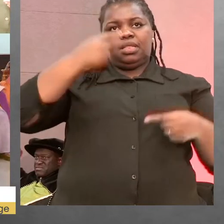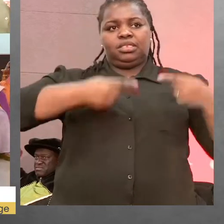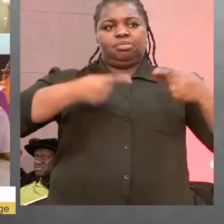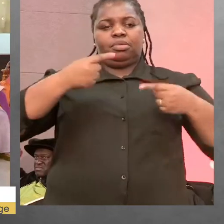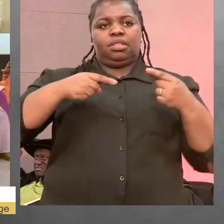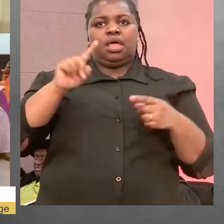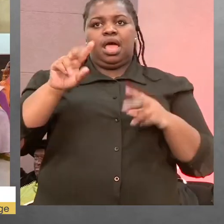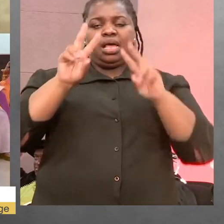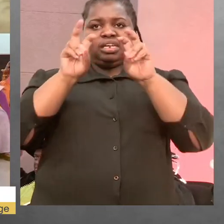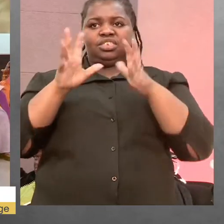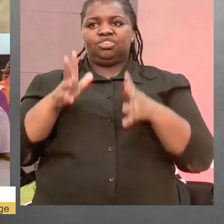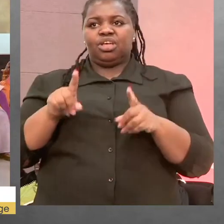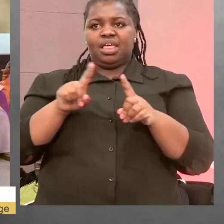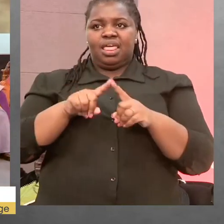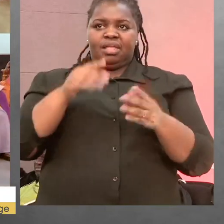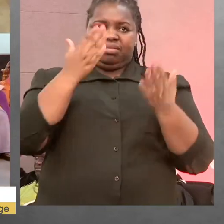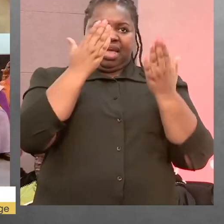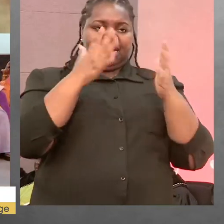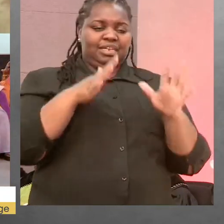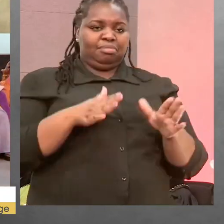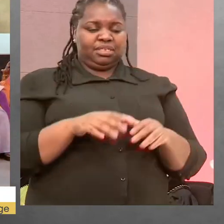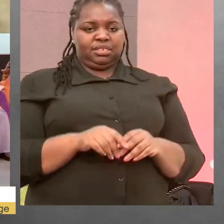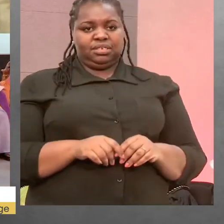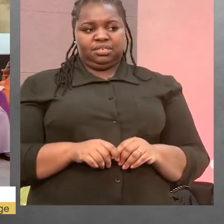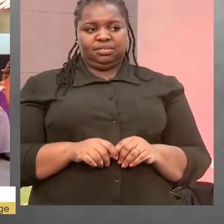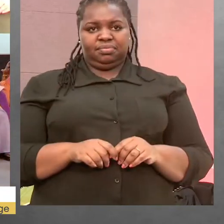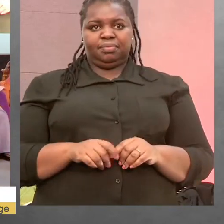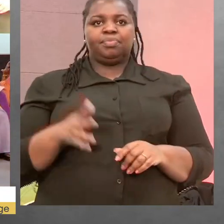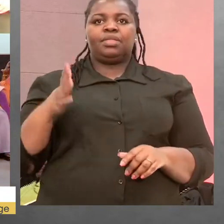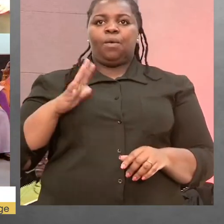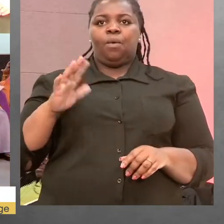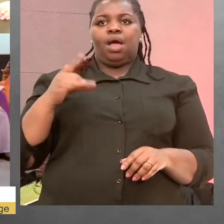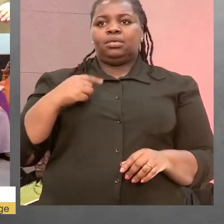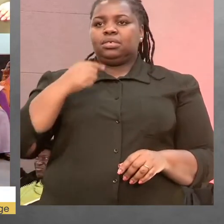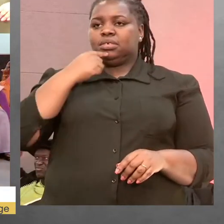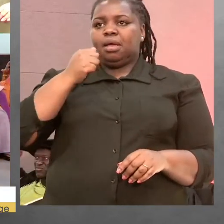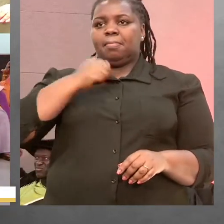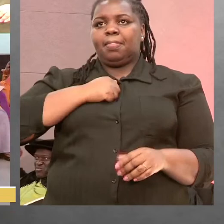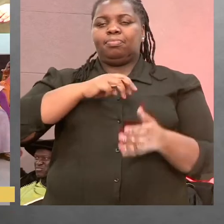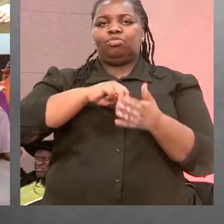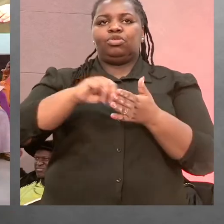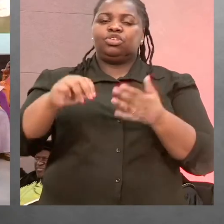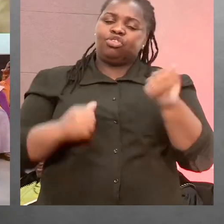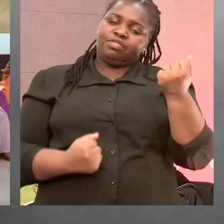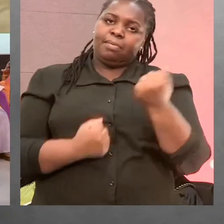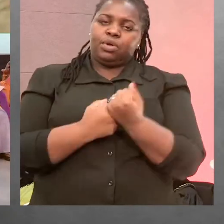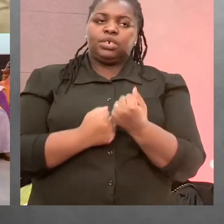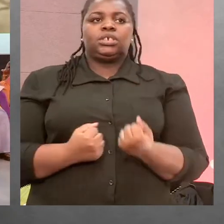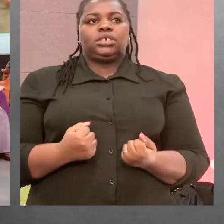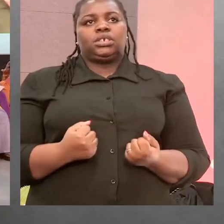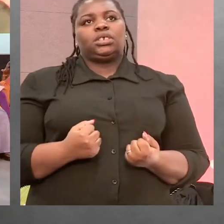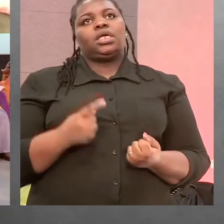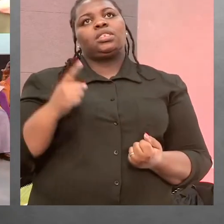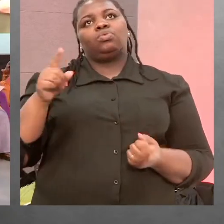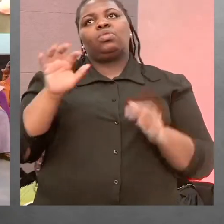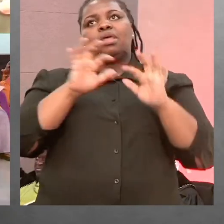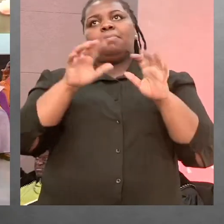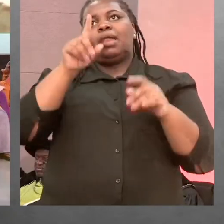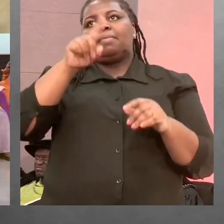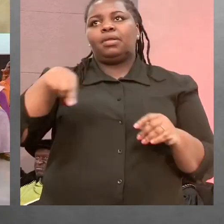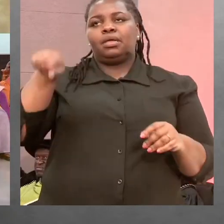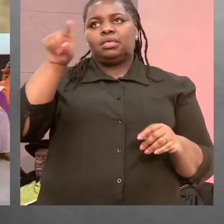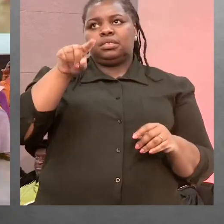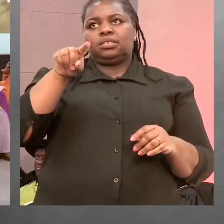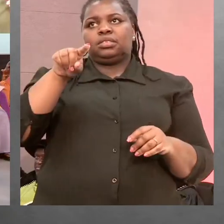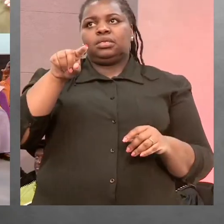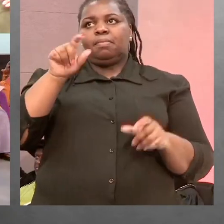are researchers and academics. I want to locate my message of support to the public